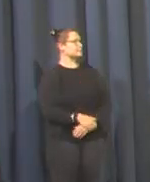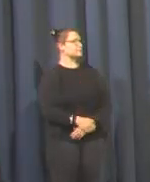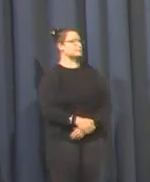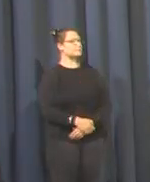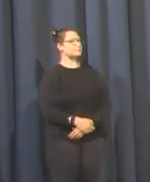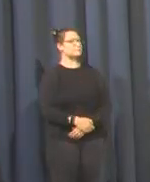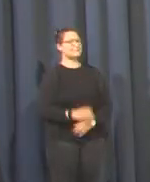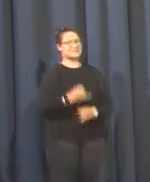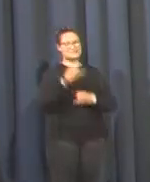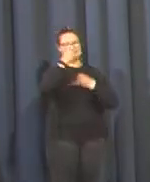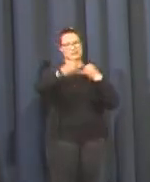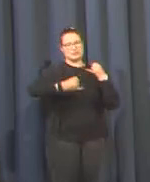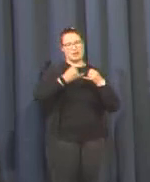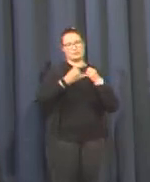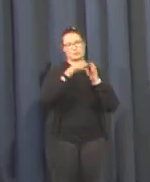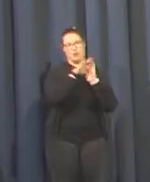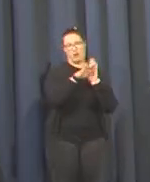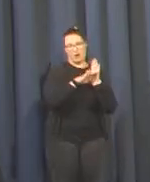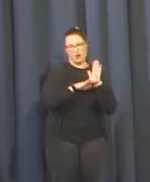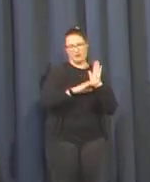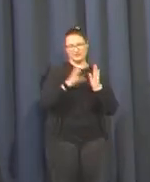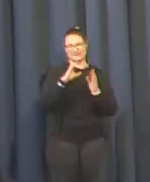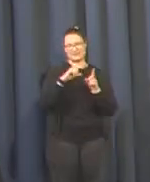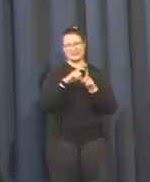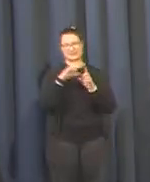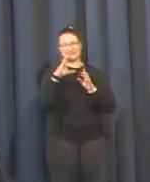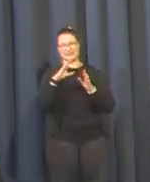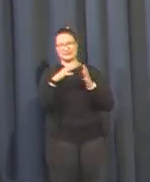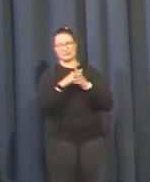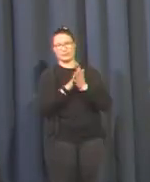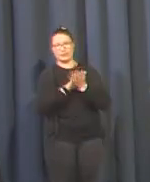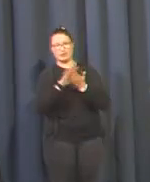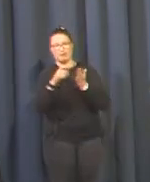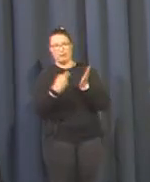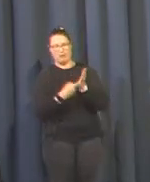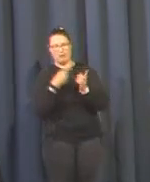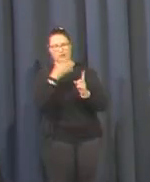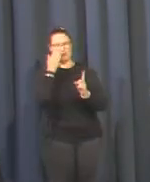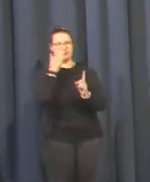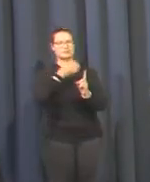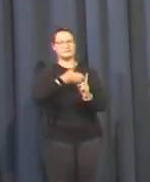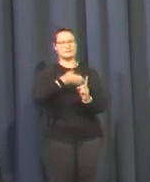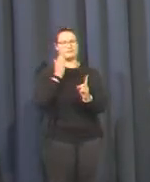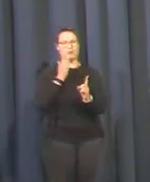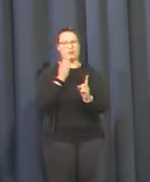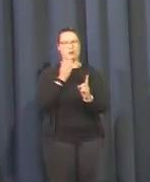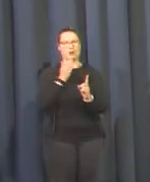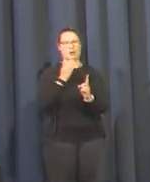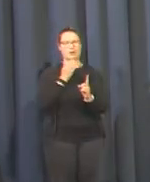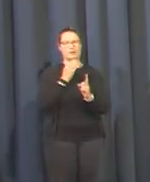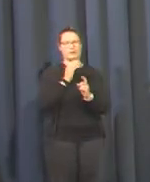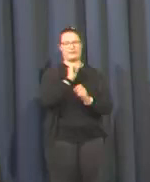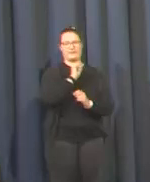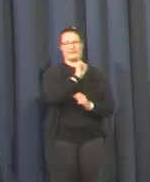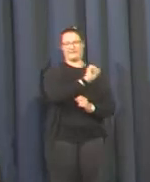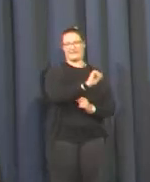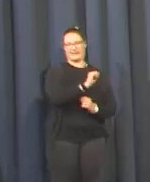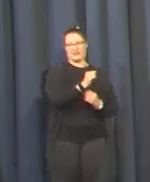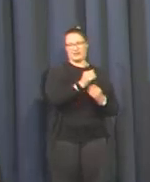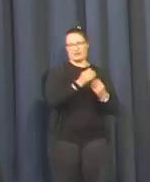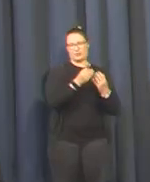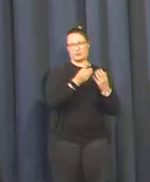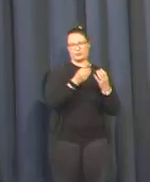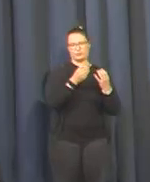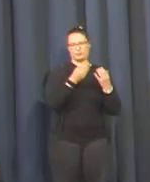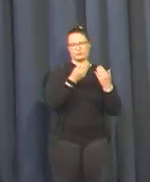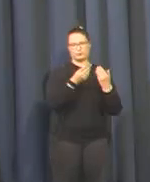The international guidelines, CDC, WHO, they identify that in their units, 5 micrograms per deciliter,